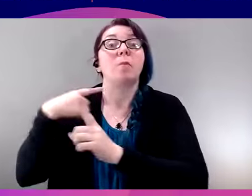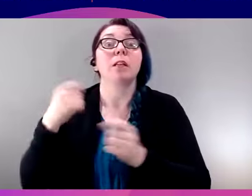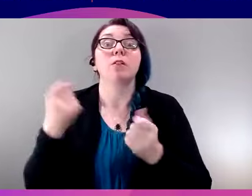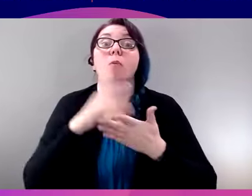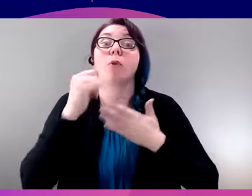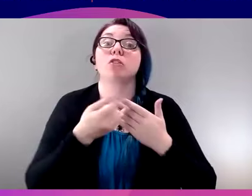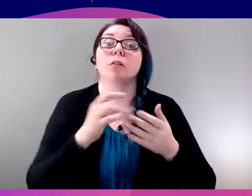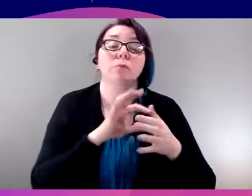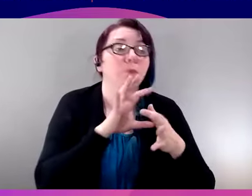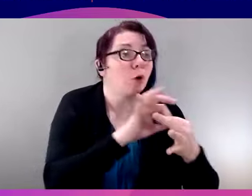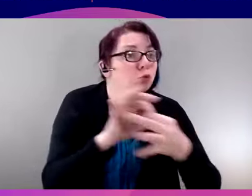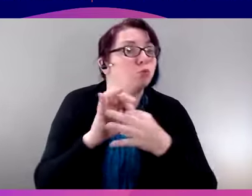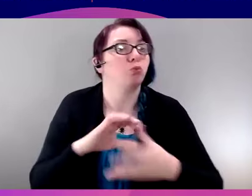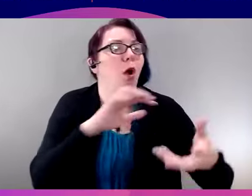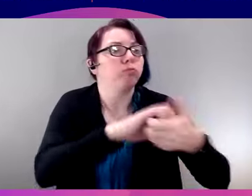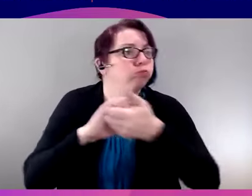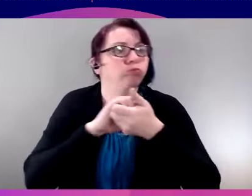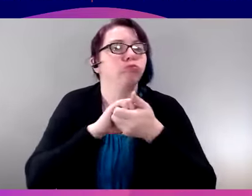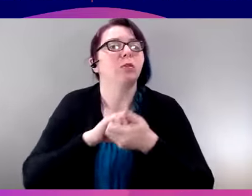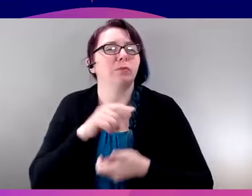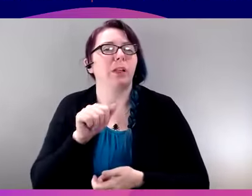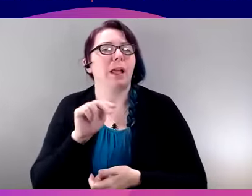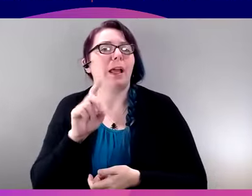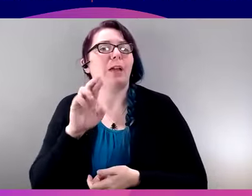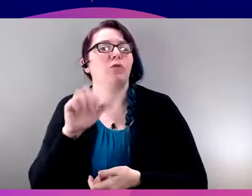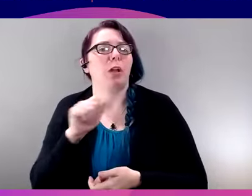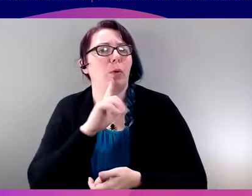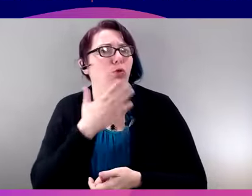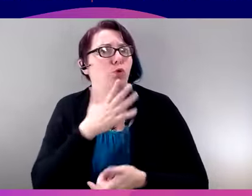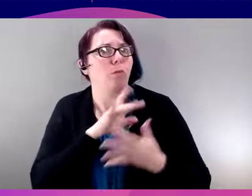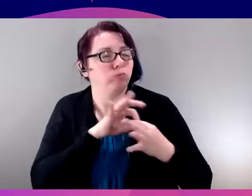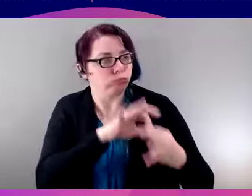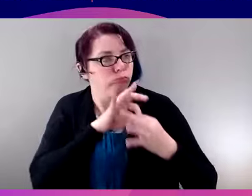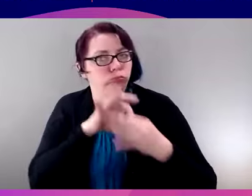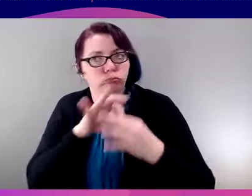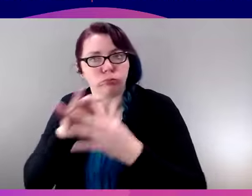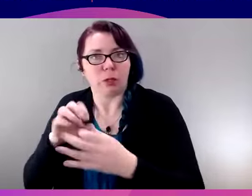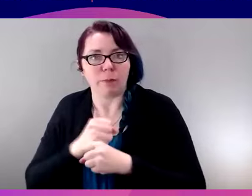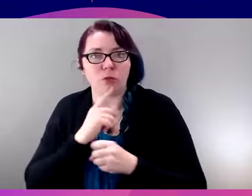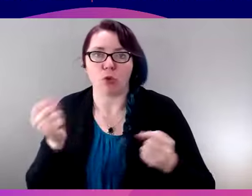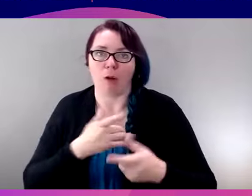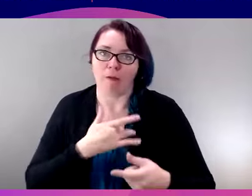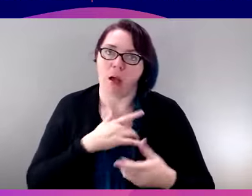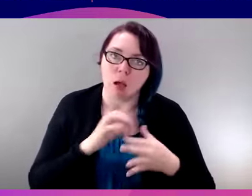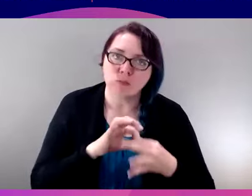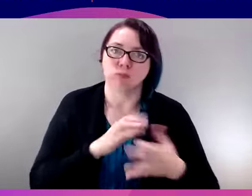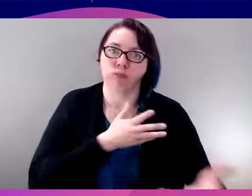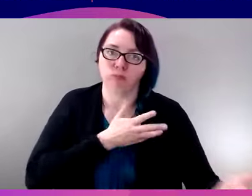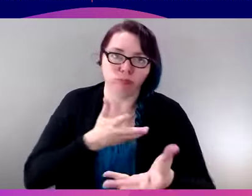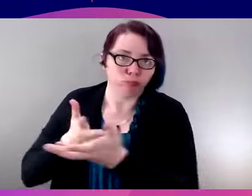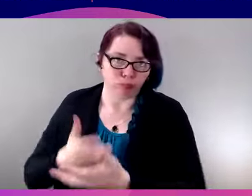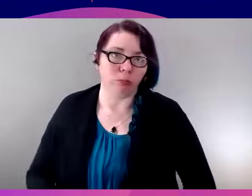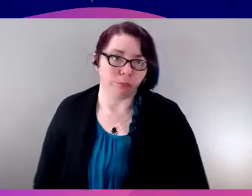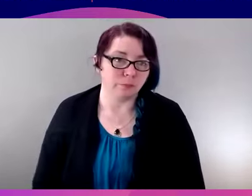and stakeholders. We also want to acknowledge the foundational work of those who were involved in the project since before it